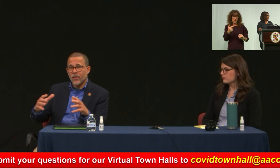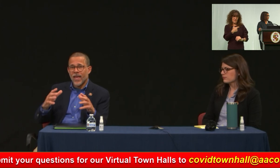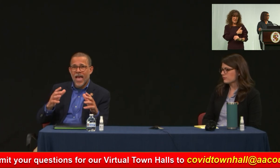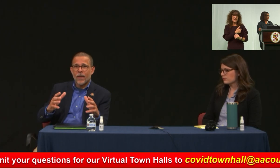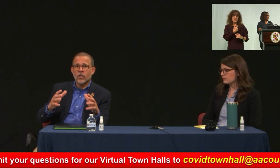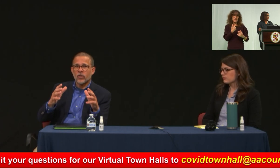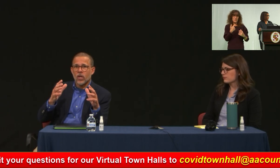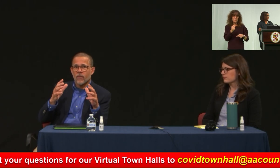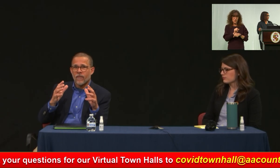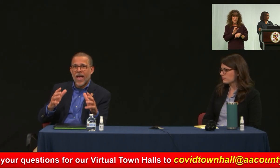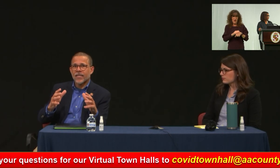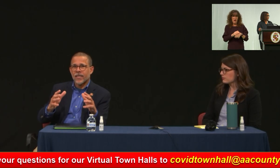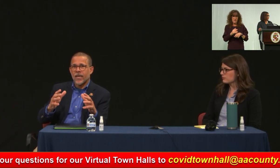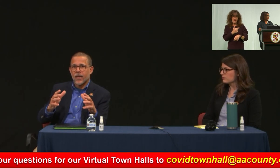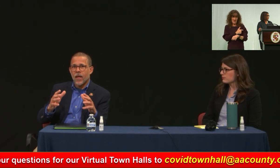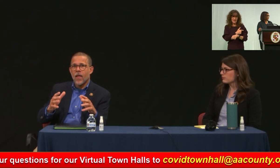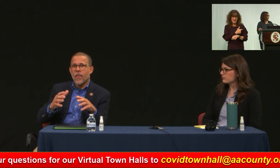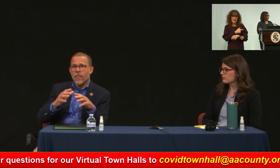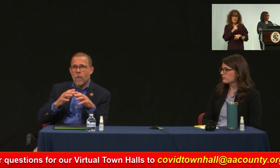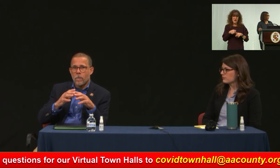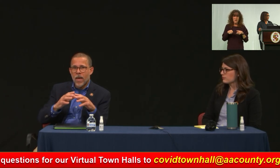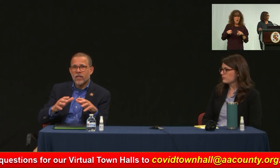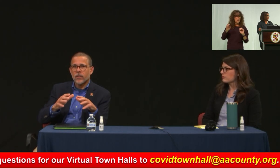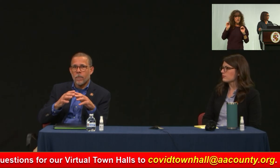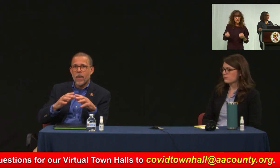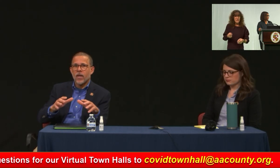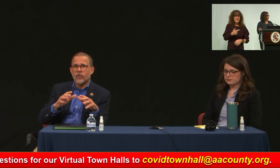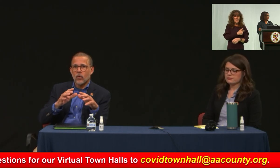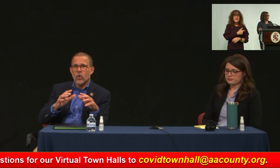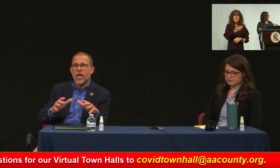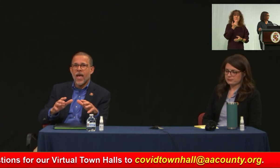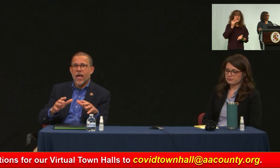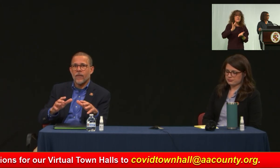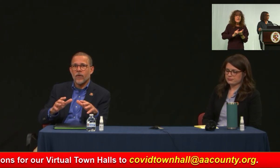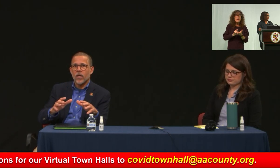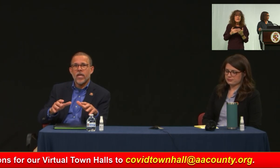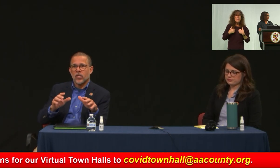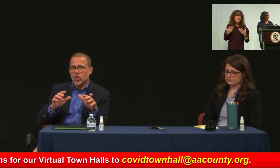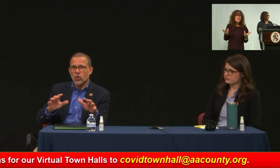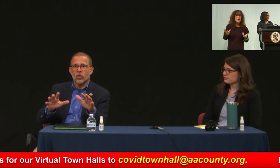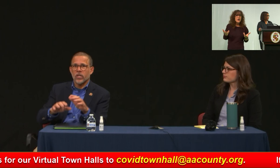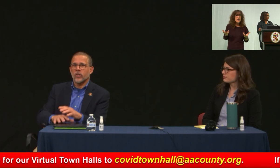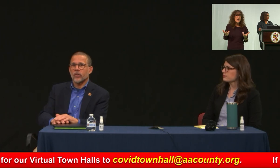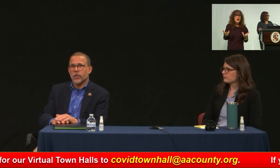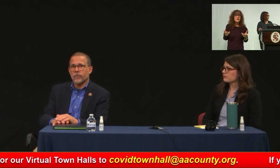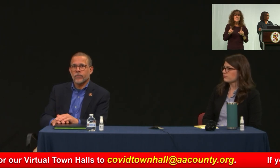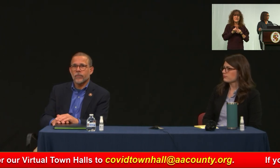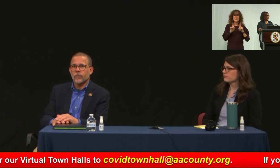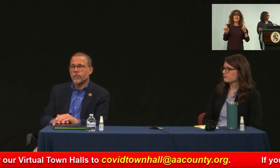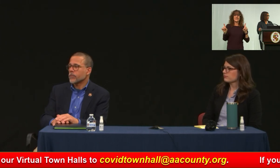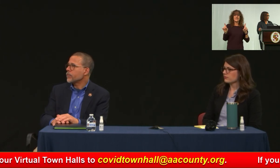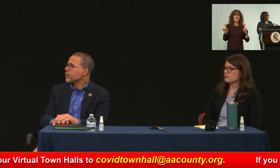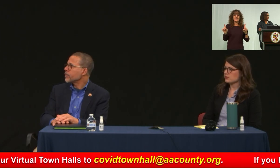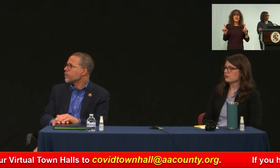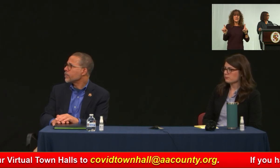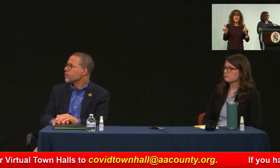on it, in the absence of a vaccine, the best medicine we have is social distancing.